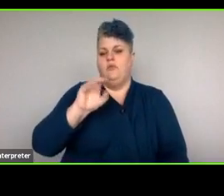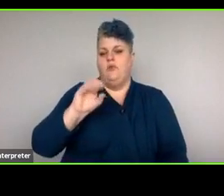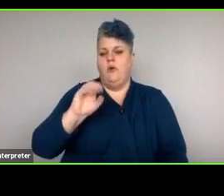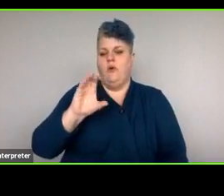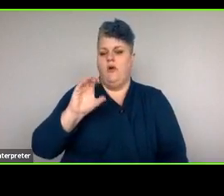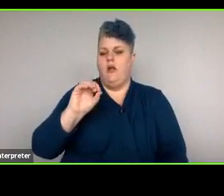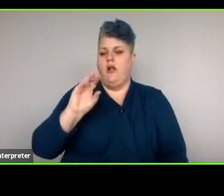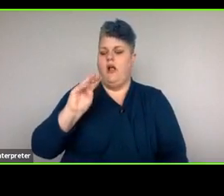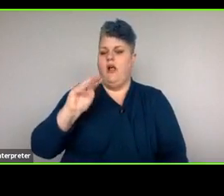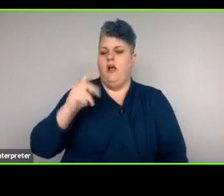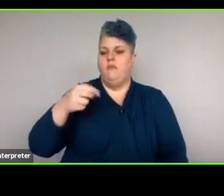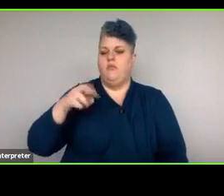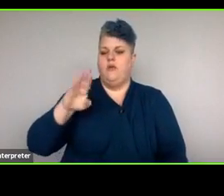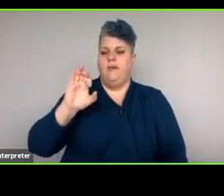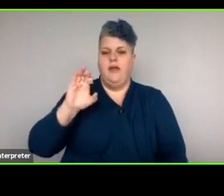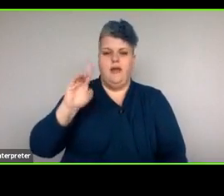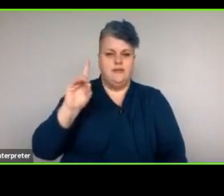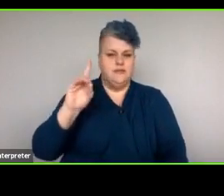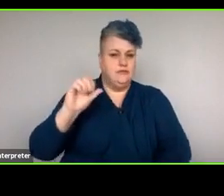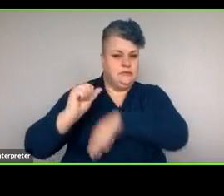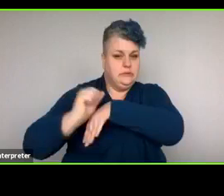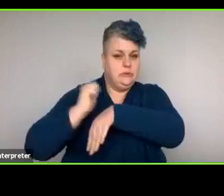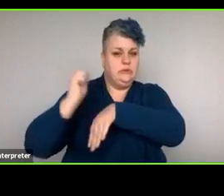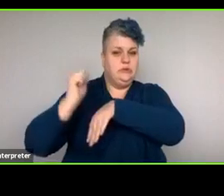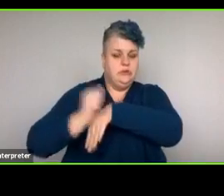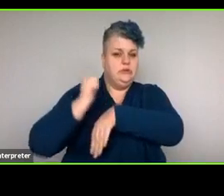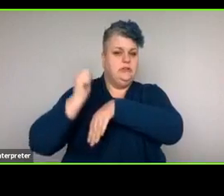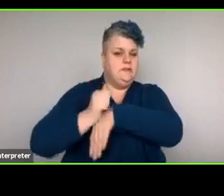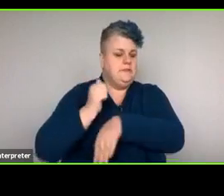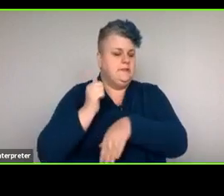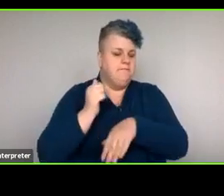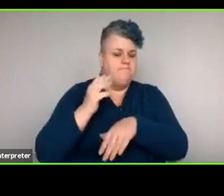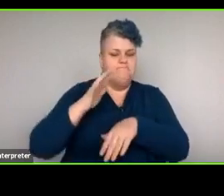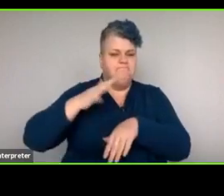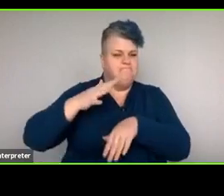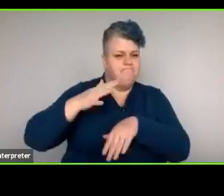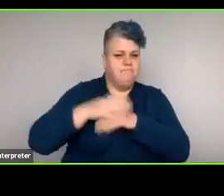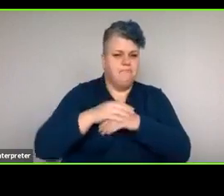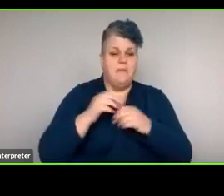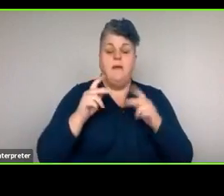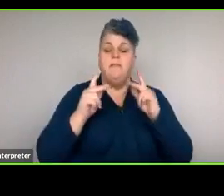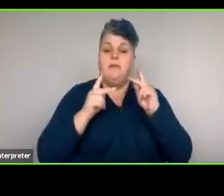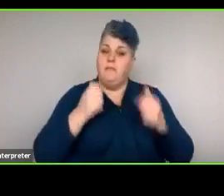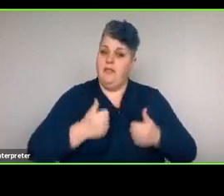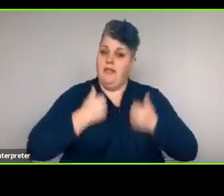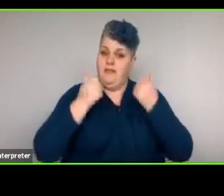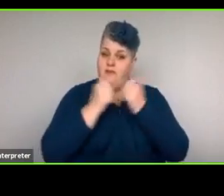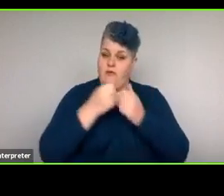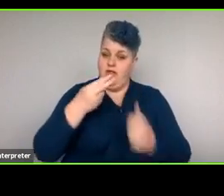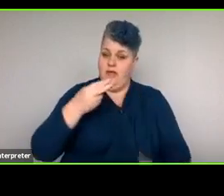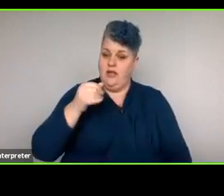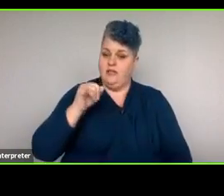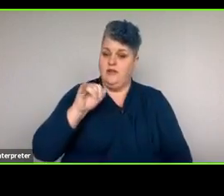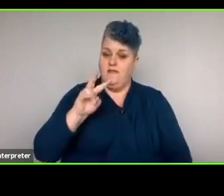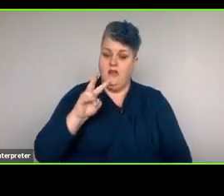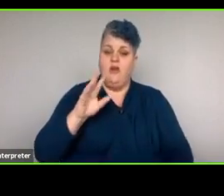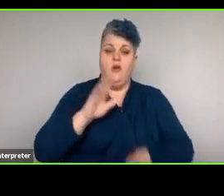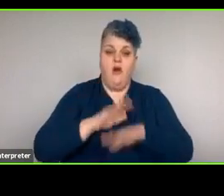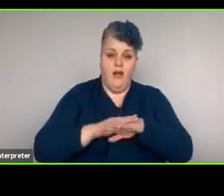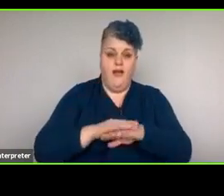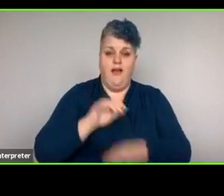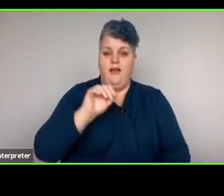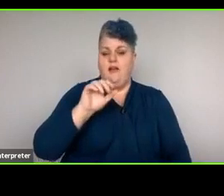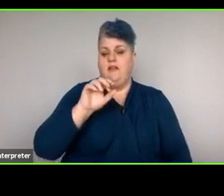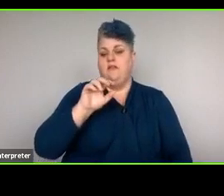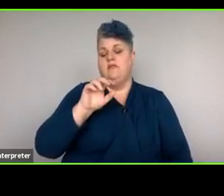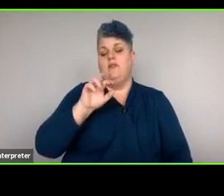perspective. Because for patients who are living with HIV and who are on effective antiretroviral treatment,